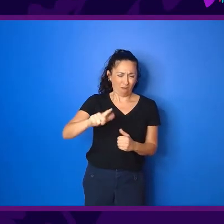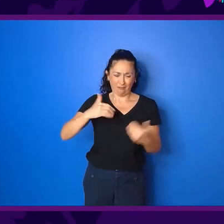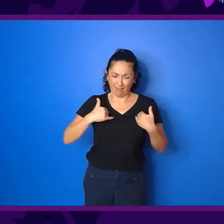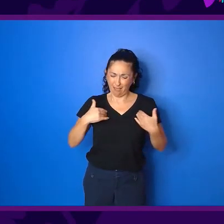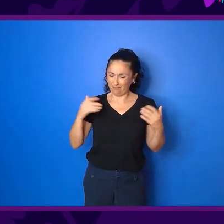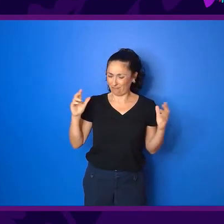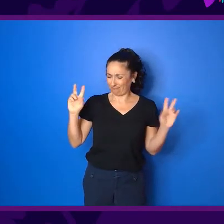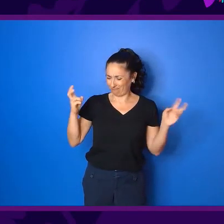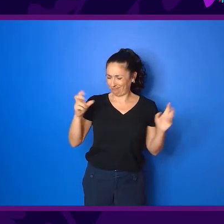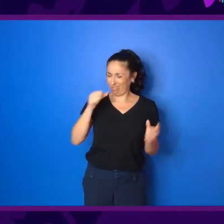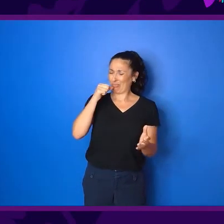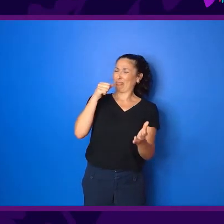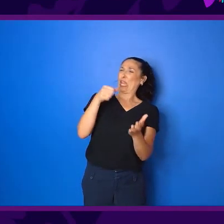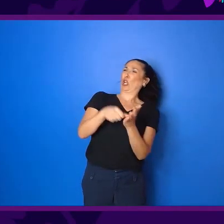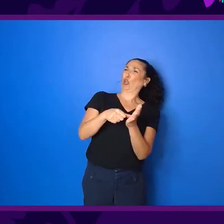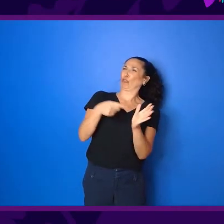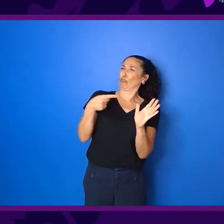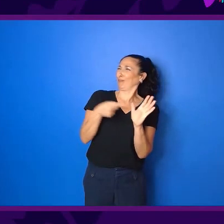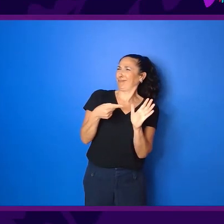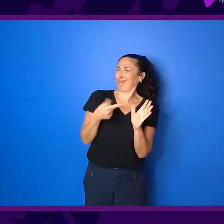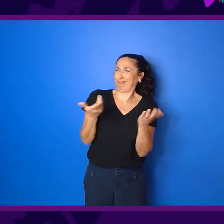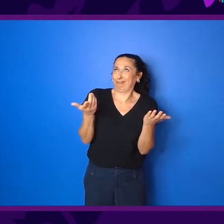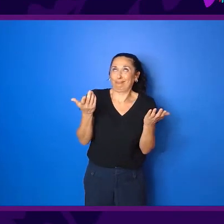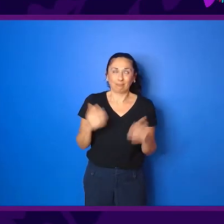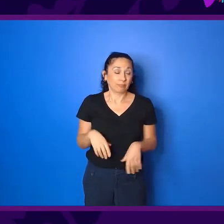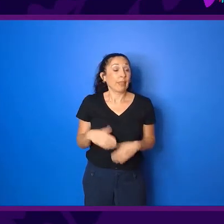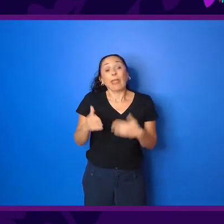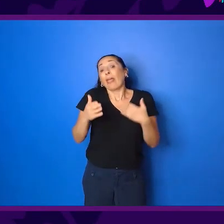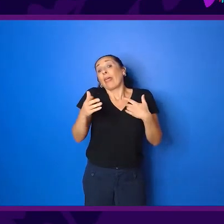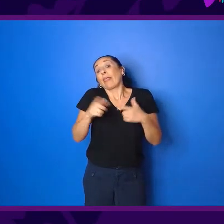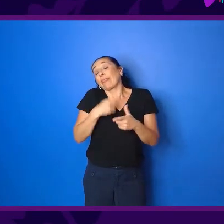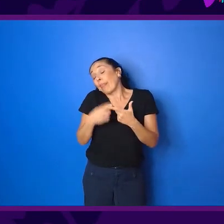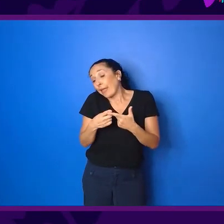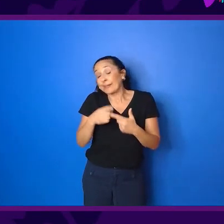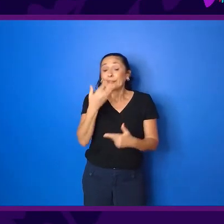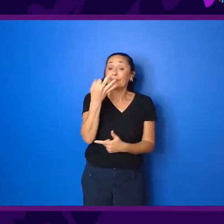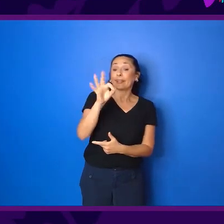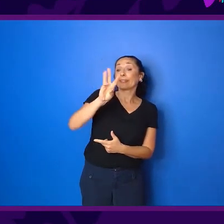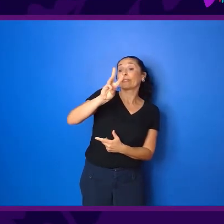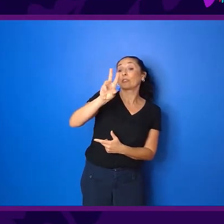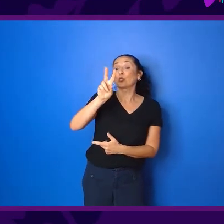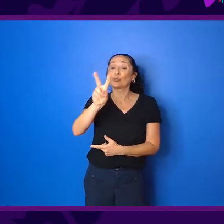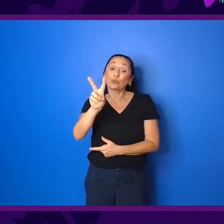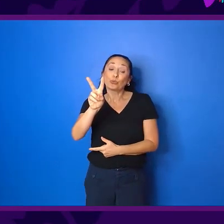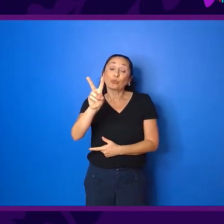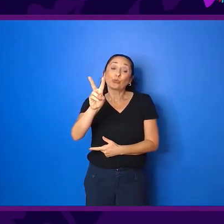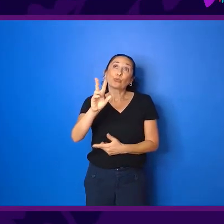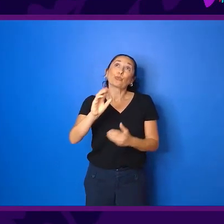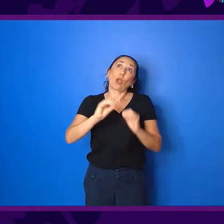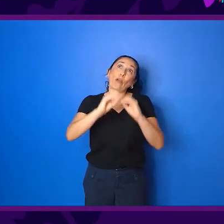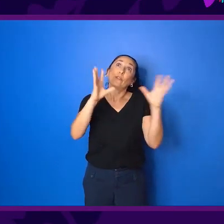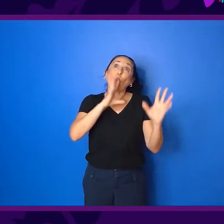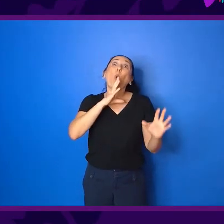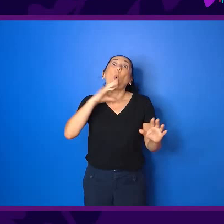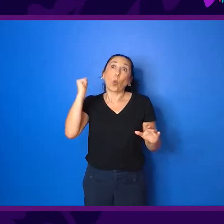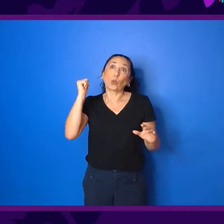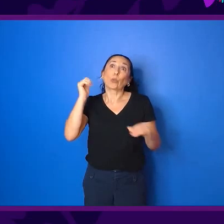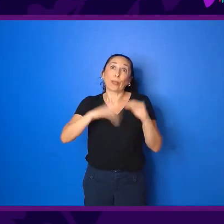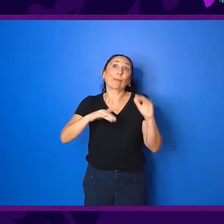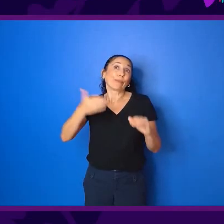letters. Okay, so then, like, in 1962, which makes her obviously older than she was